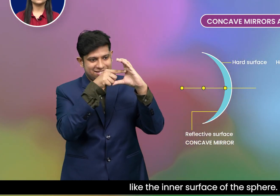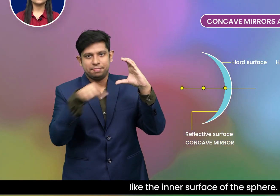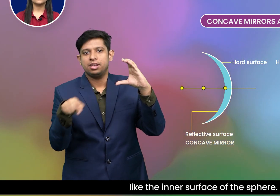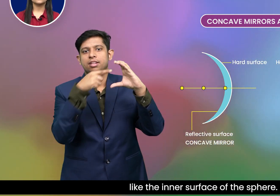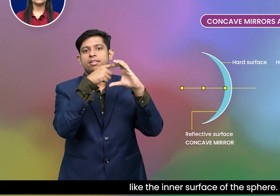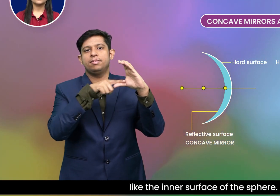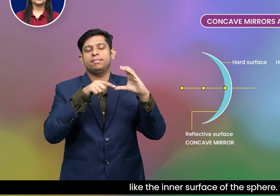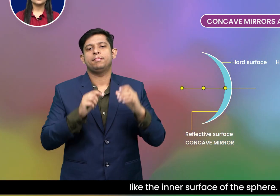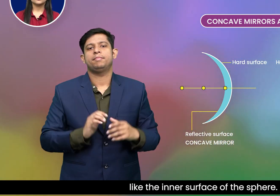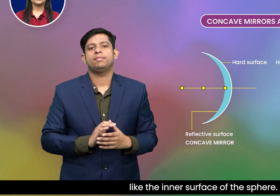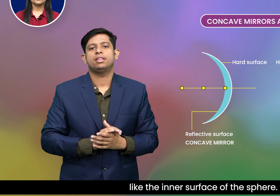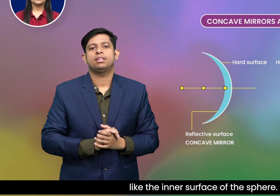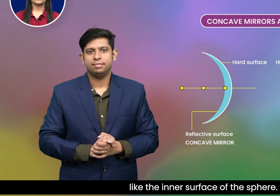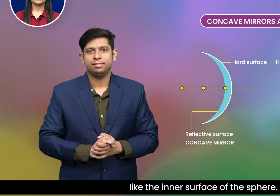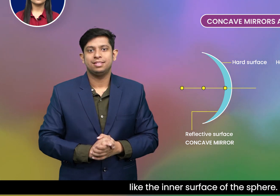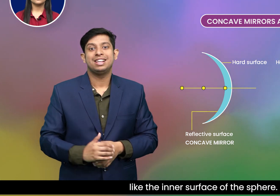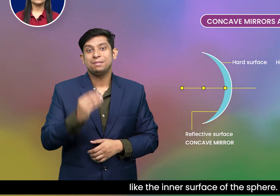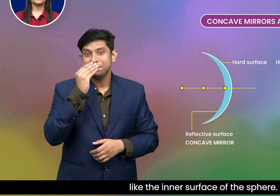sphere.